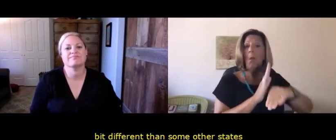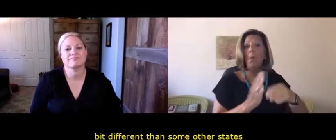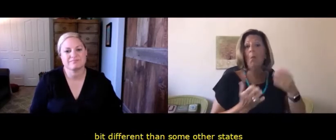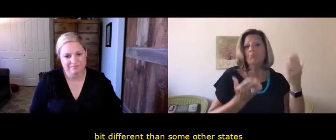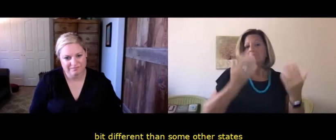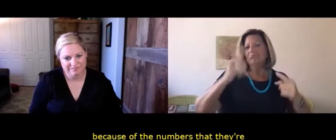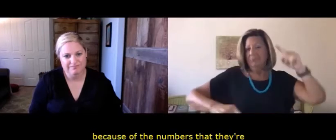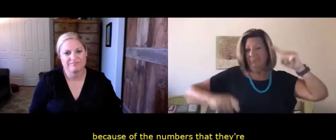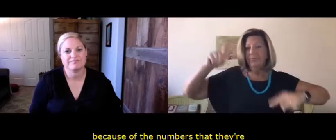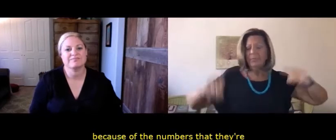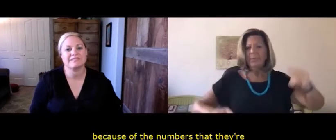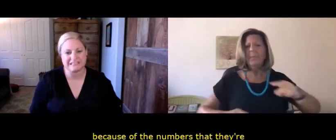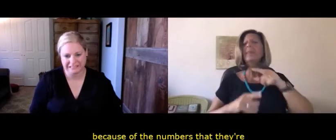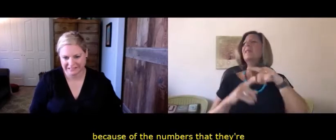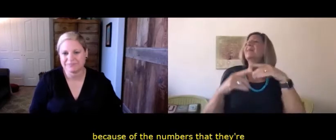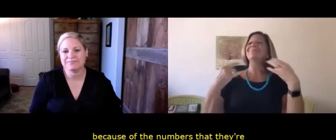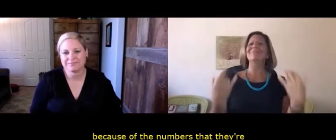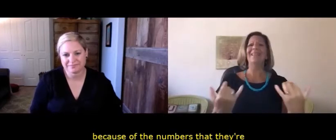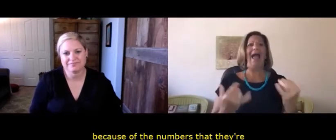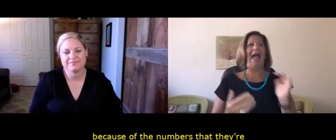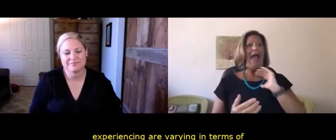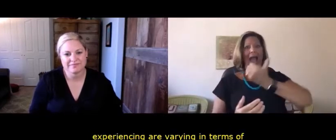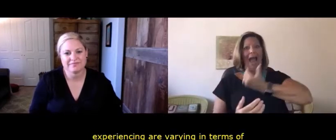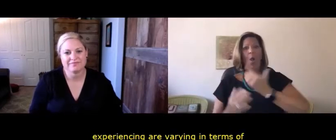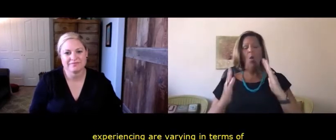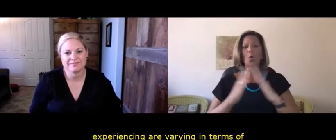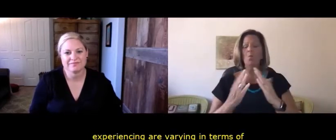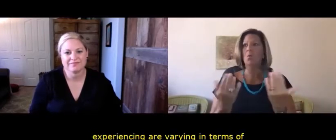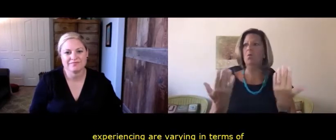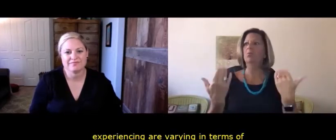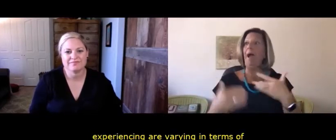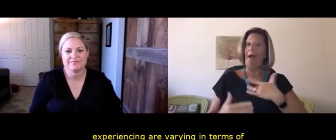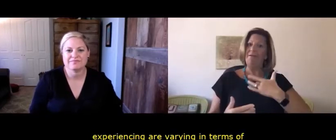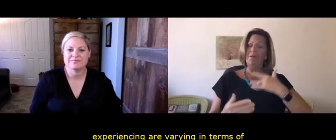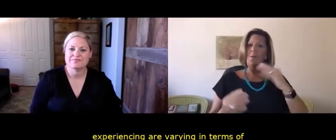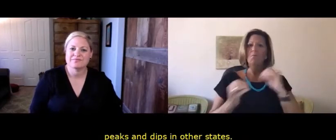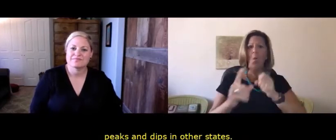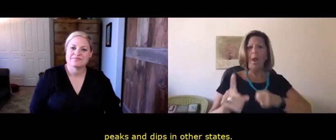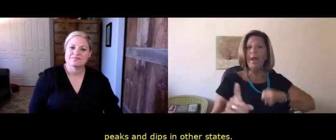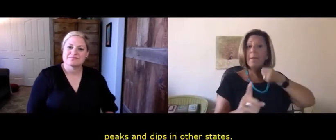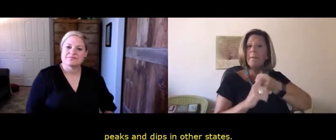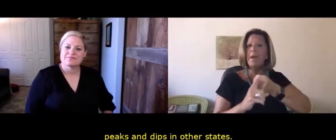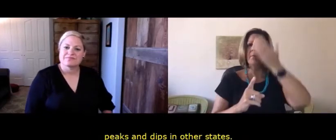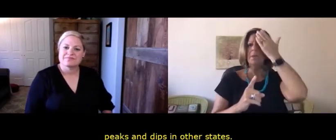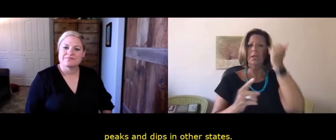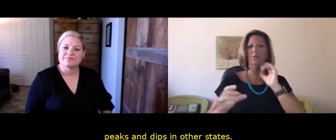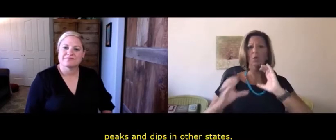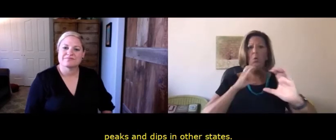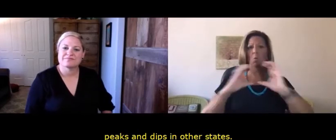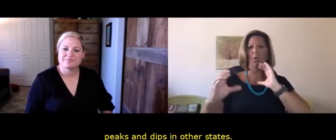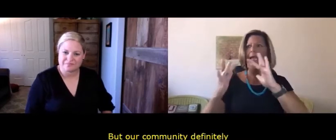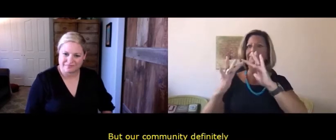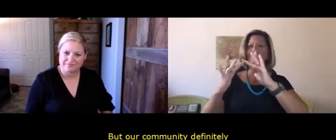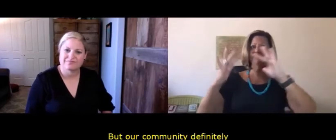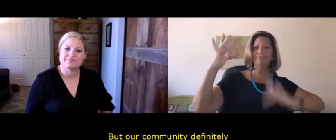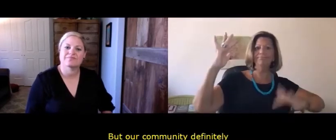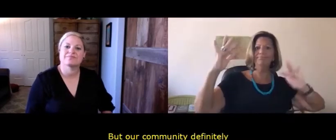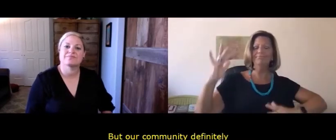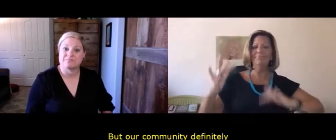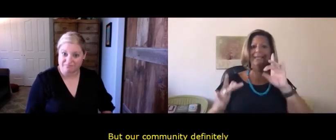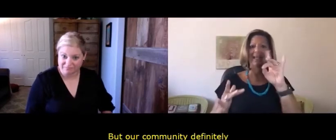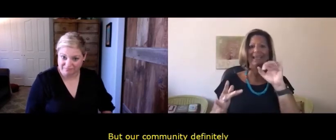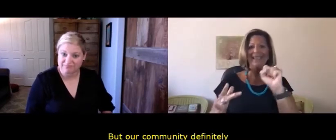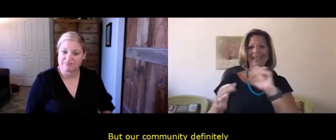states because of the numbers that they're experiencing are varying in terms of peaks and dips in other states. But